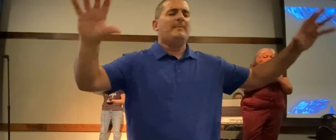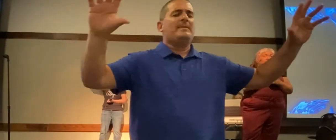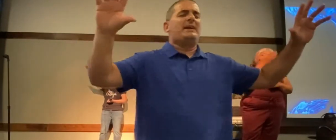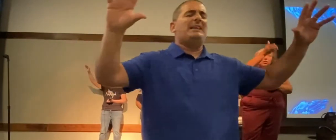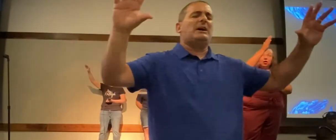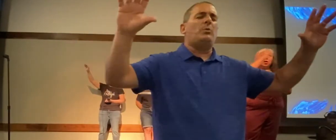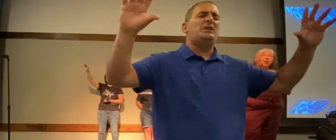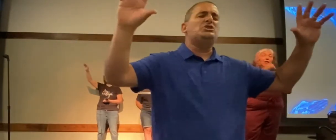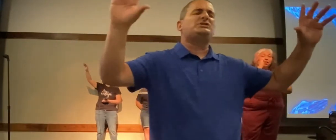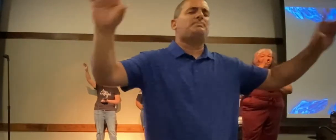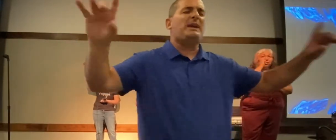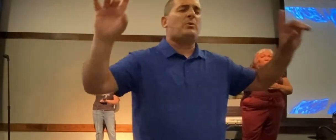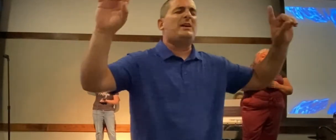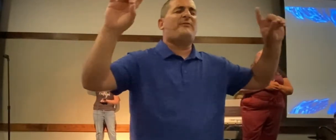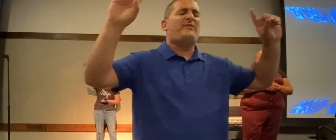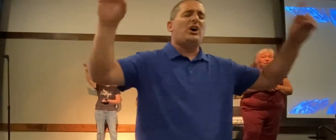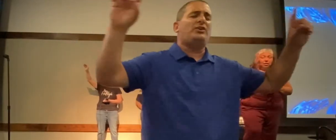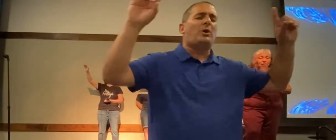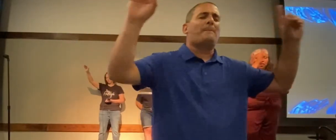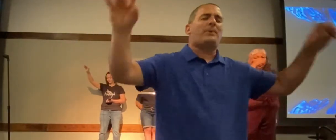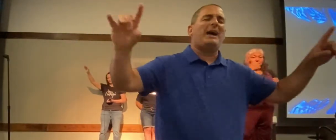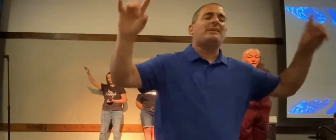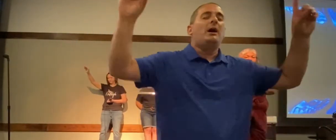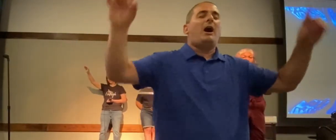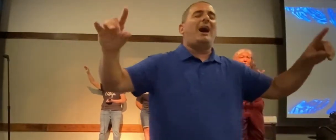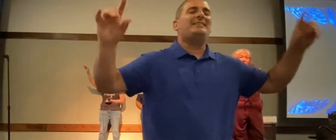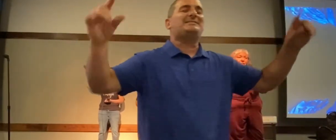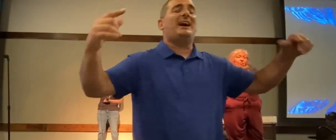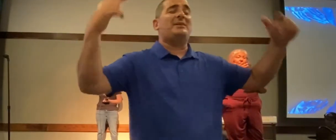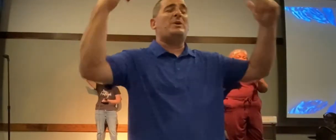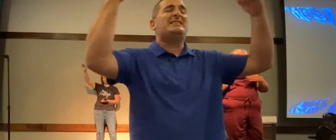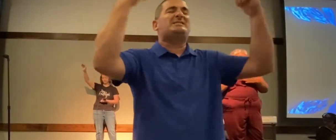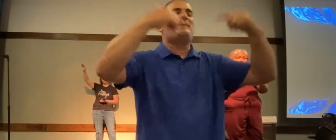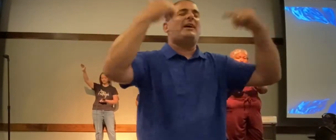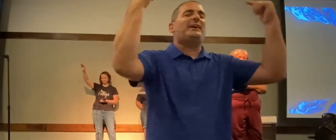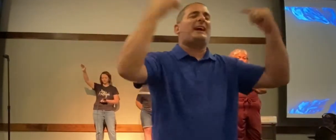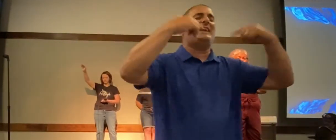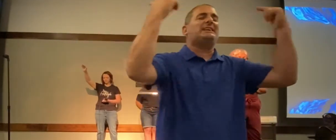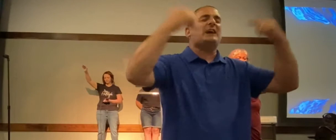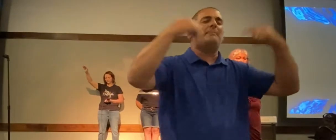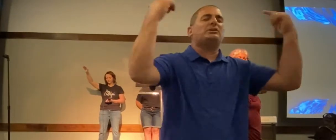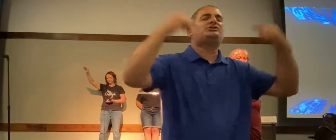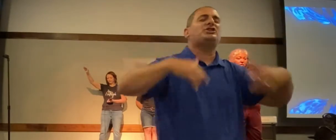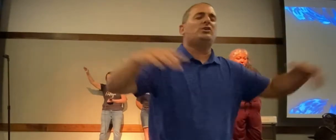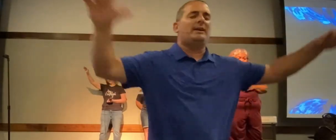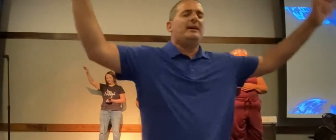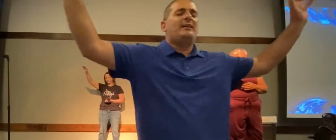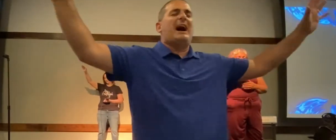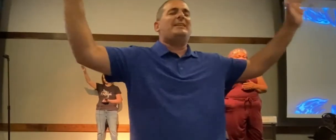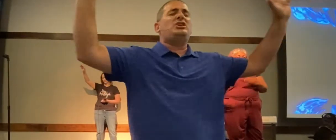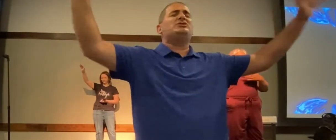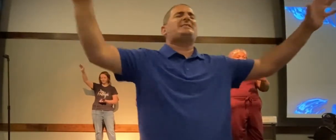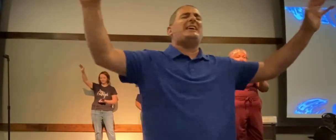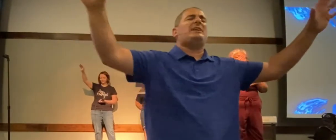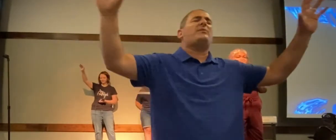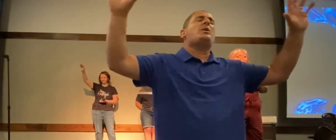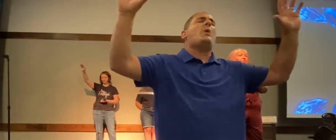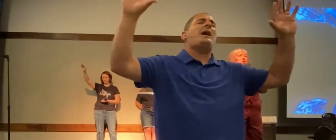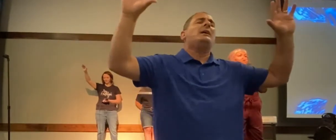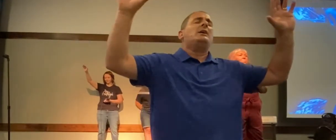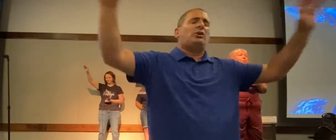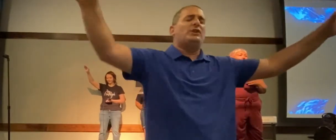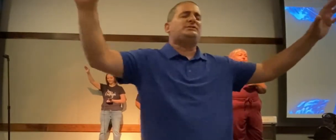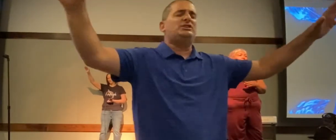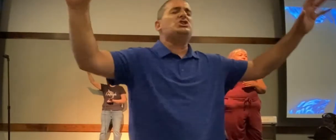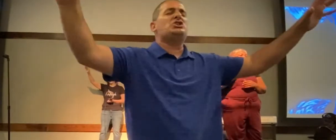day. God, that when you speak, we feel your breath on us, God, and we can smell the kind of gum you're chewing. God, you say that if we